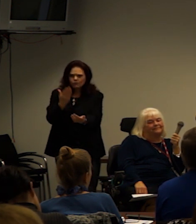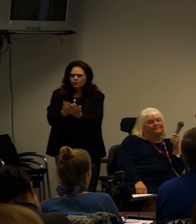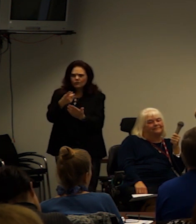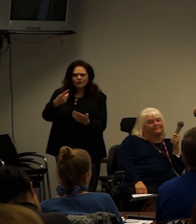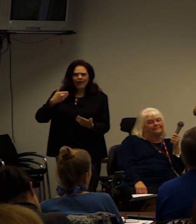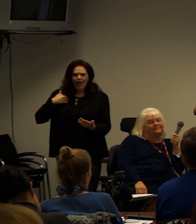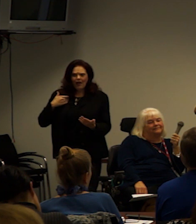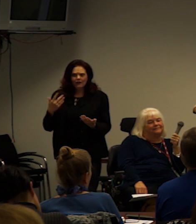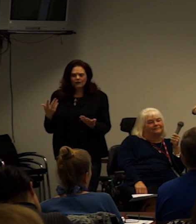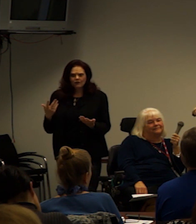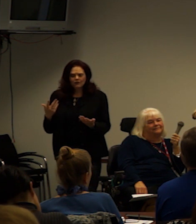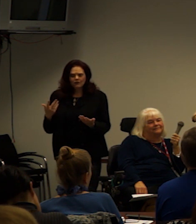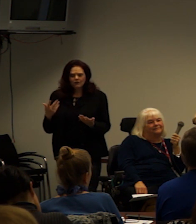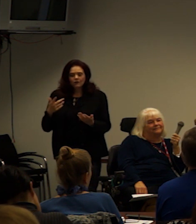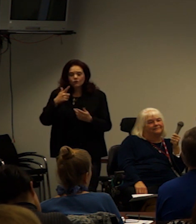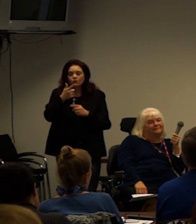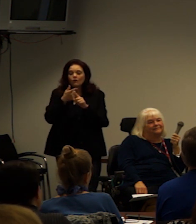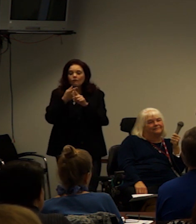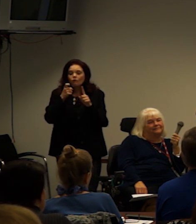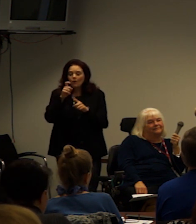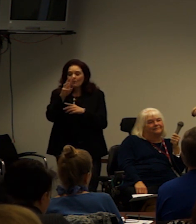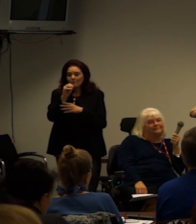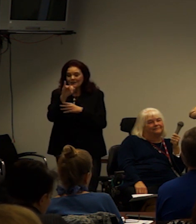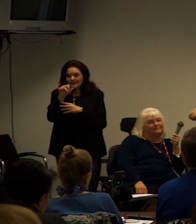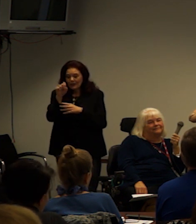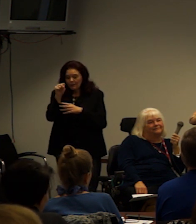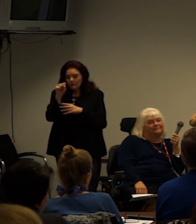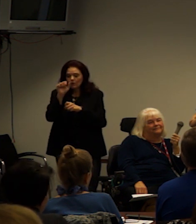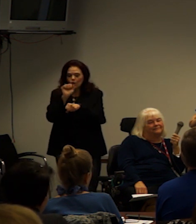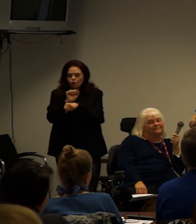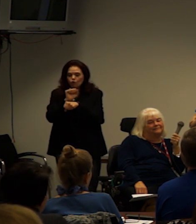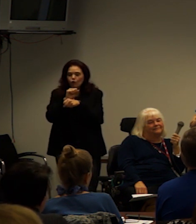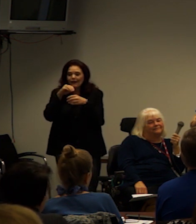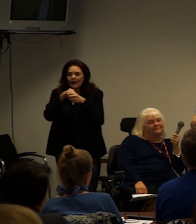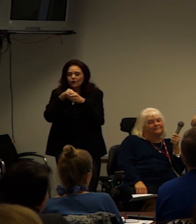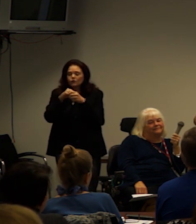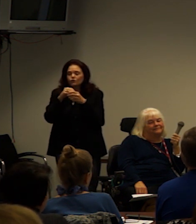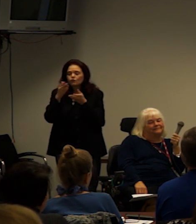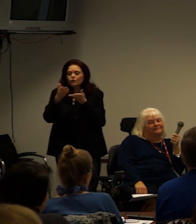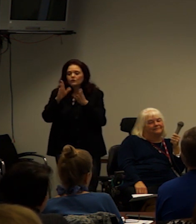one. But being from Mississippi and having worked in the service